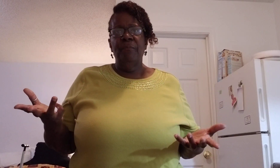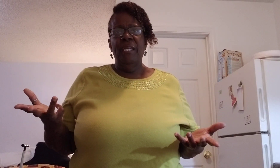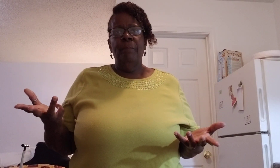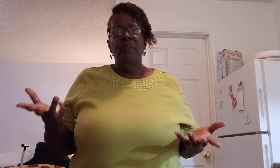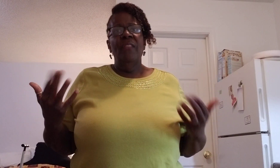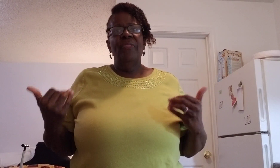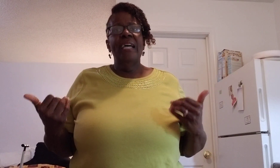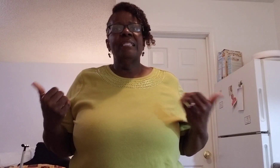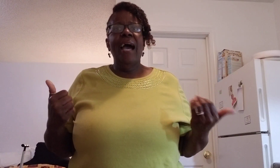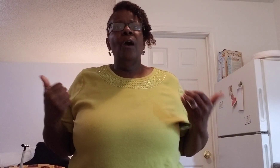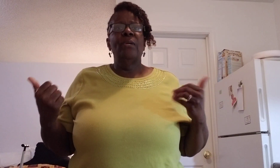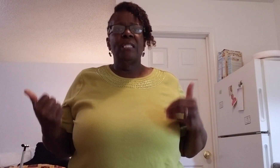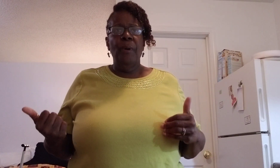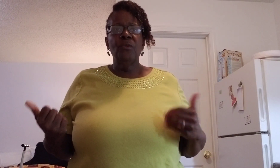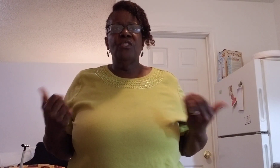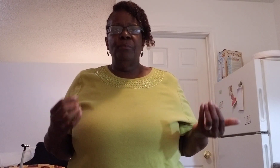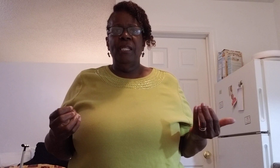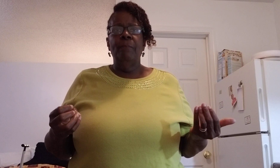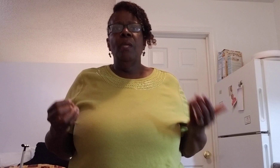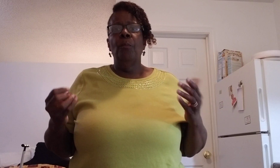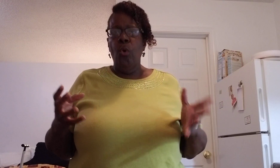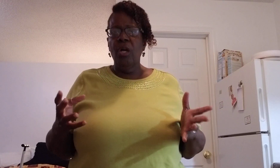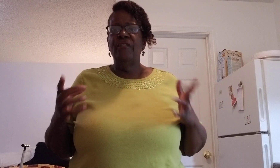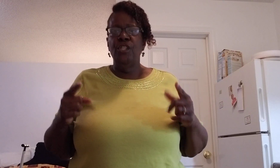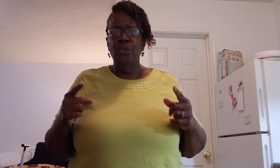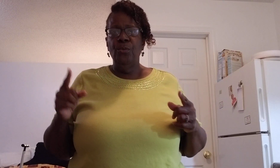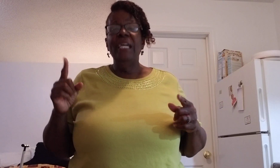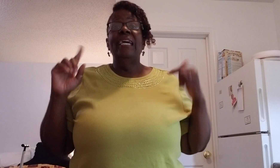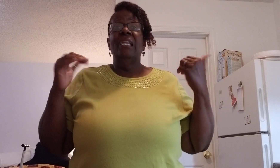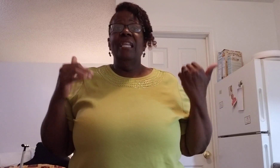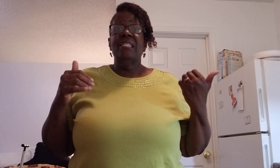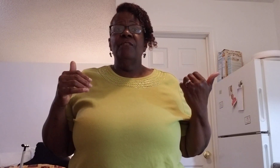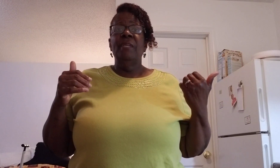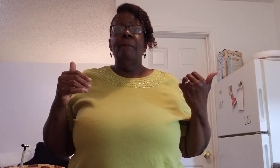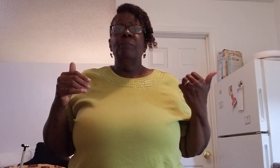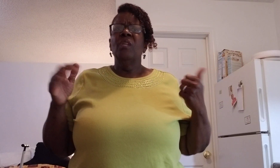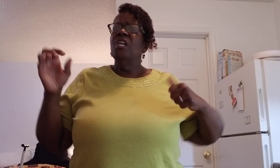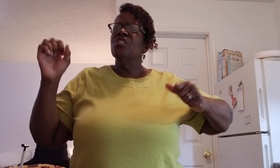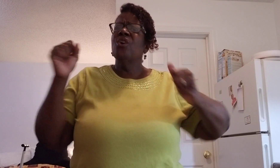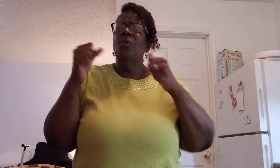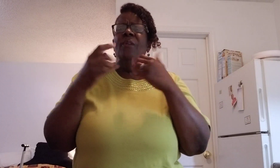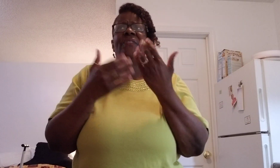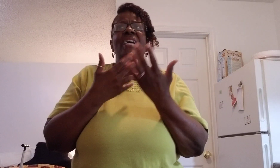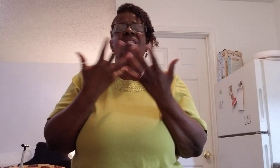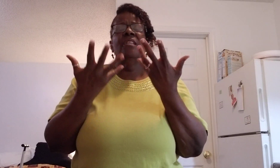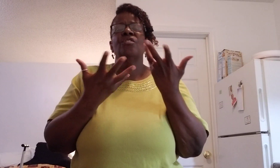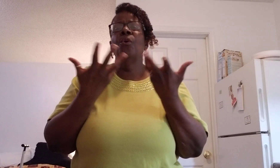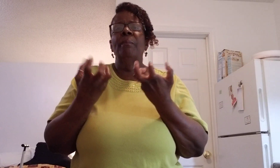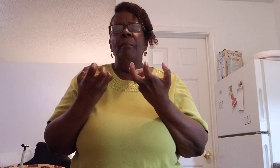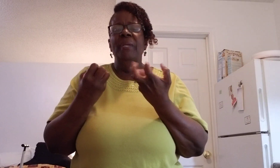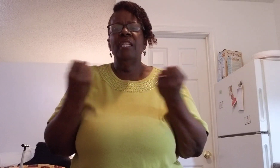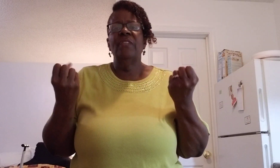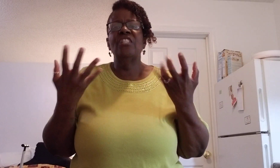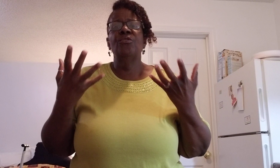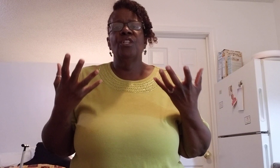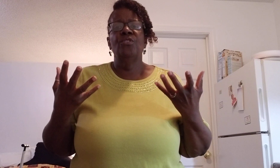me. That's how it's supposed to be. More of you and less of me. So there's so many things you can do